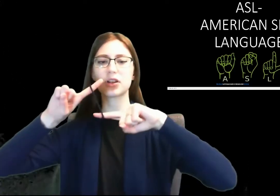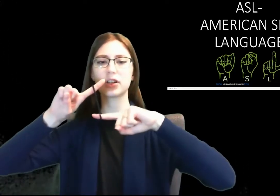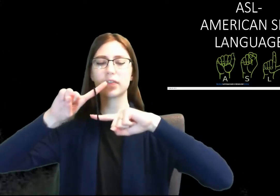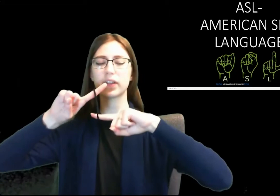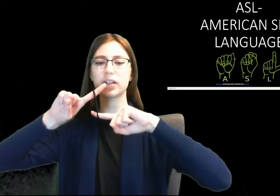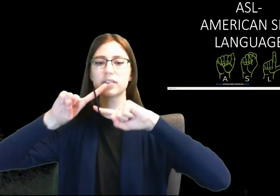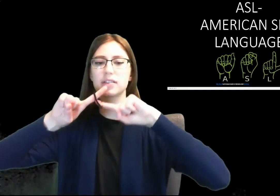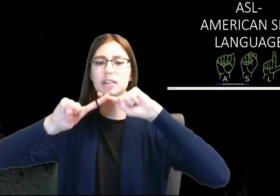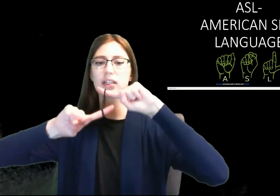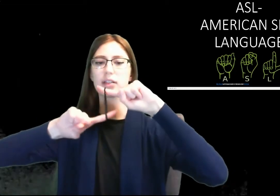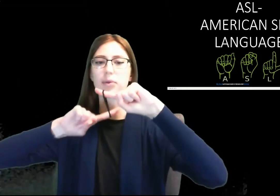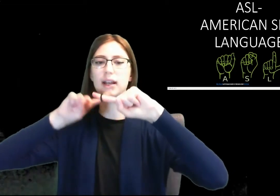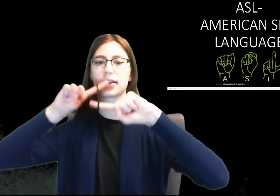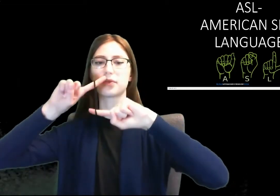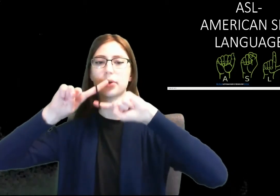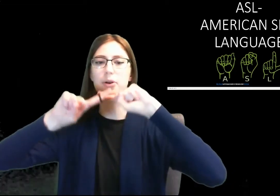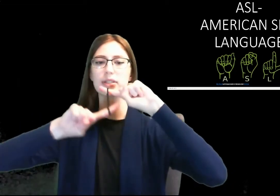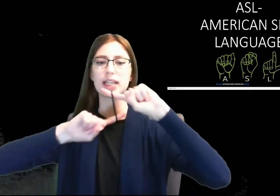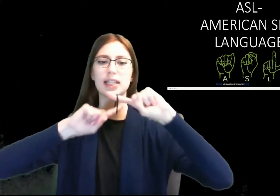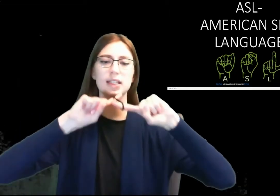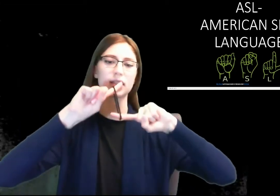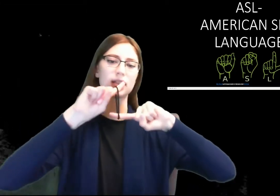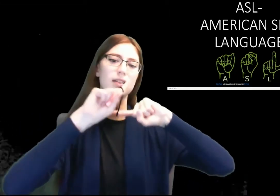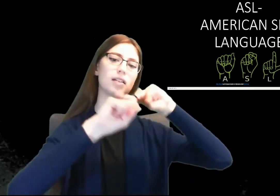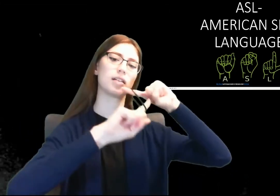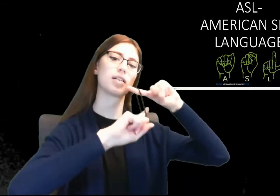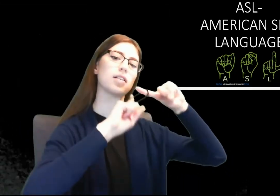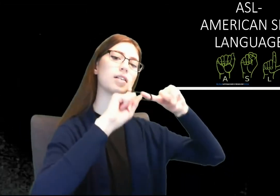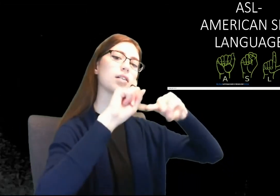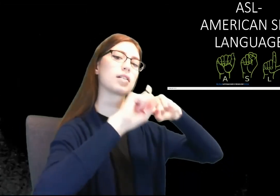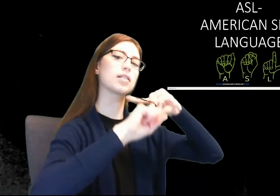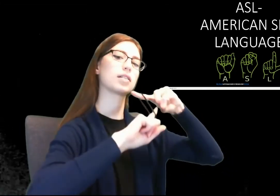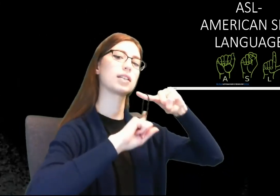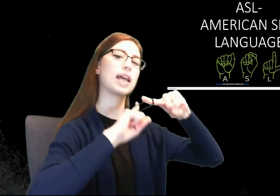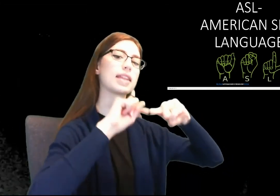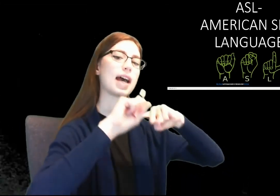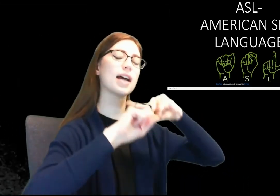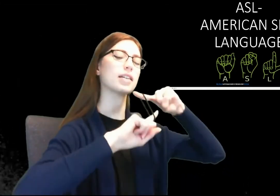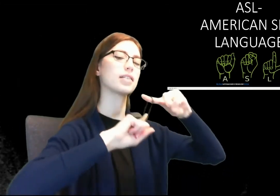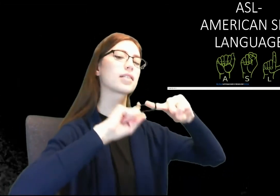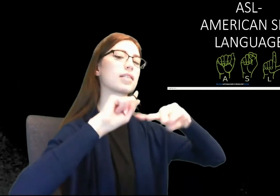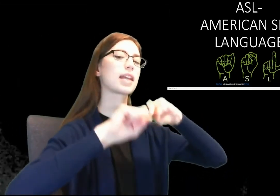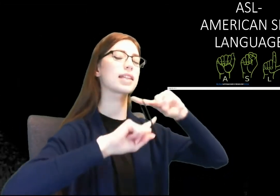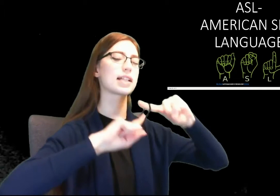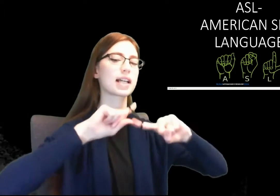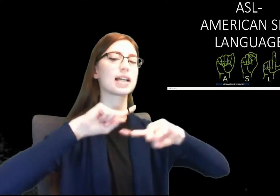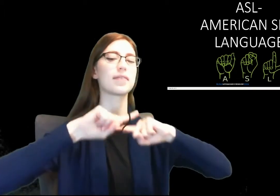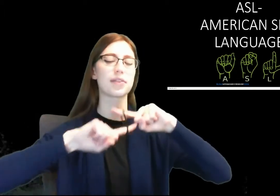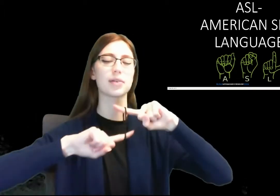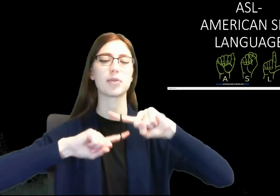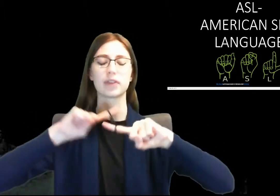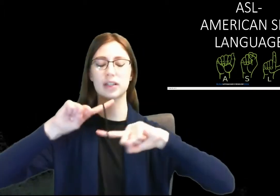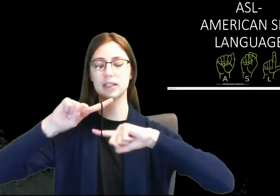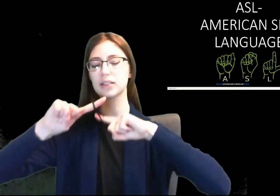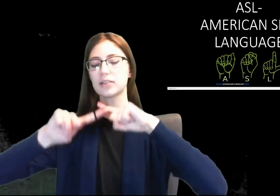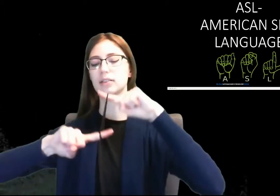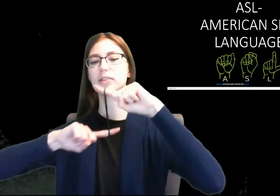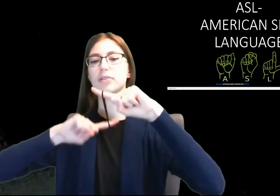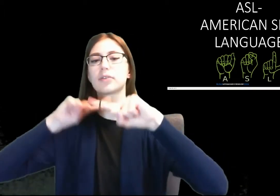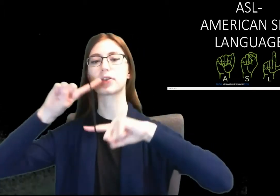your fingers and you were kind of rotating like that. Like that's kind of how they're moving. A little further away